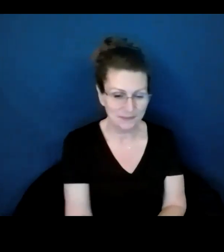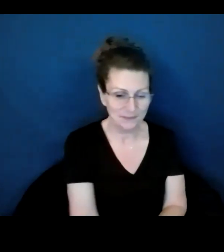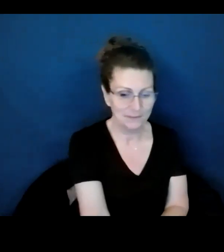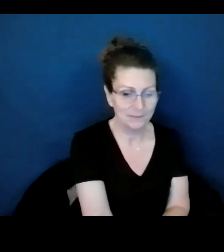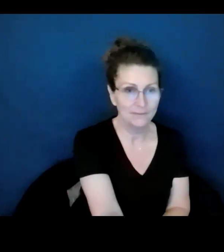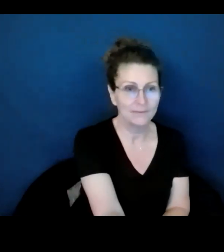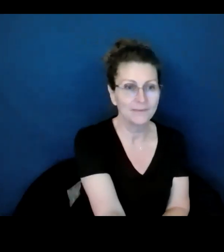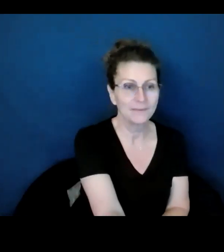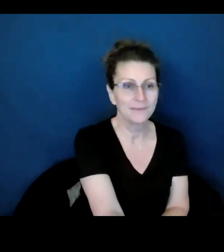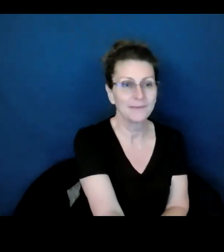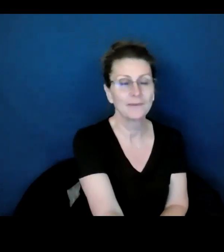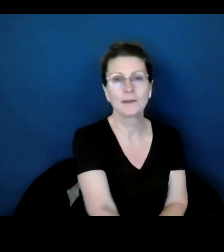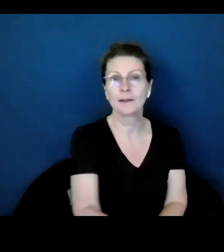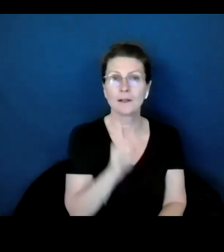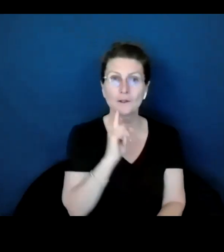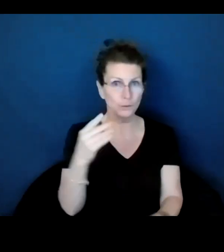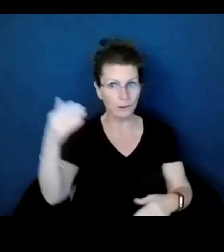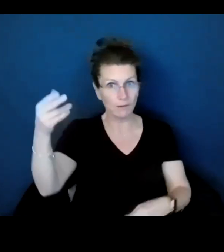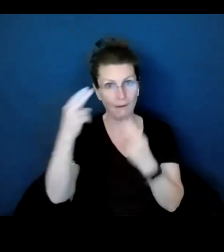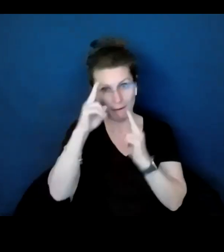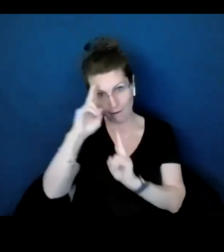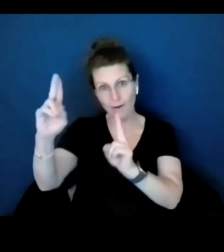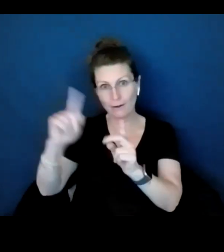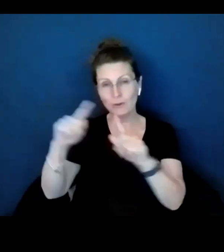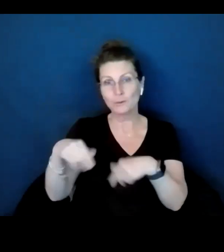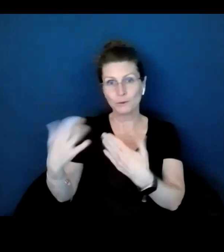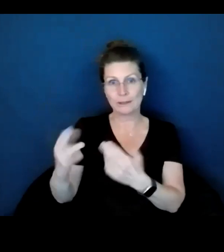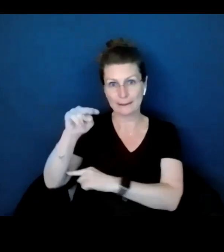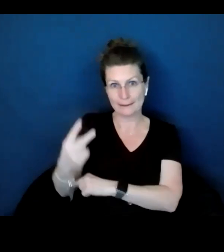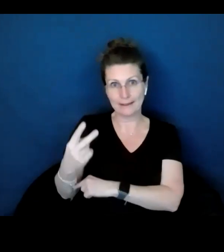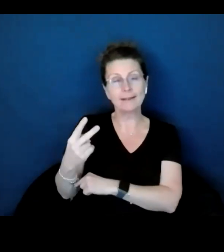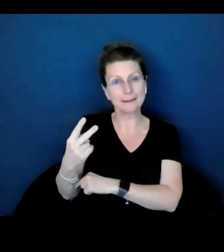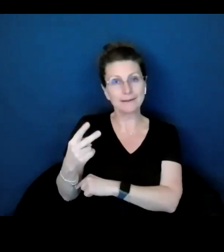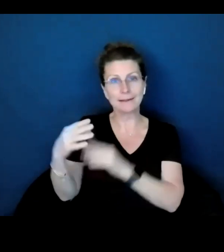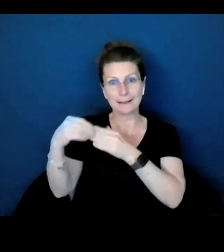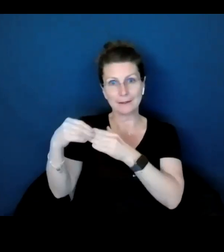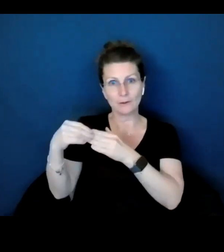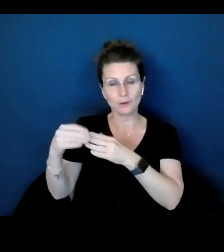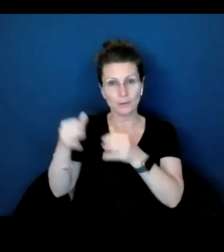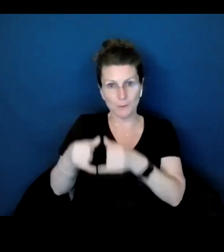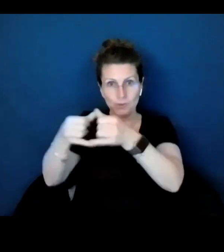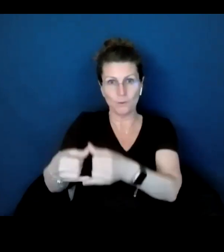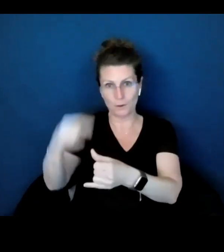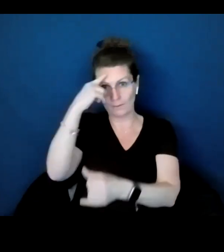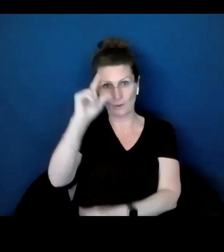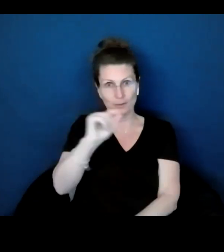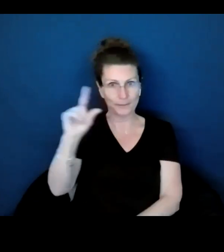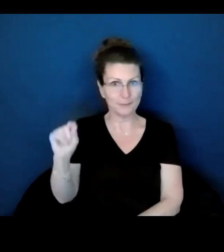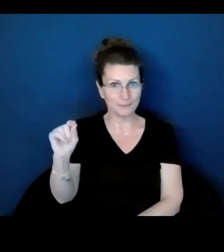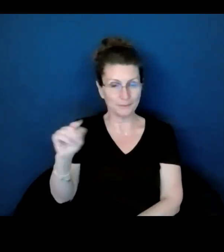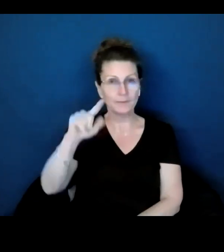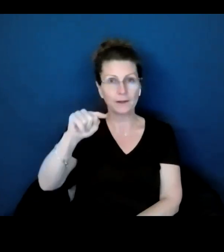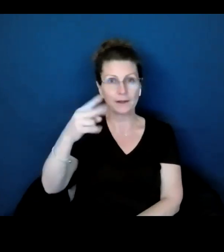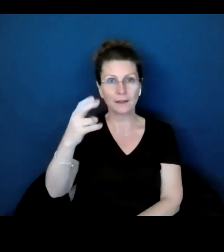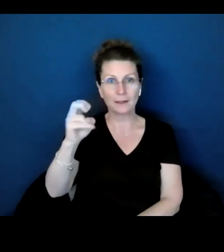It's an honor to present the second President's Emerging Research Leadership Award for 2020 to Theodore